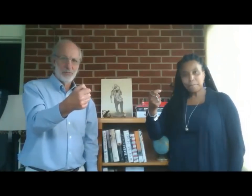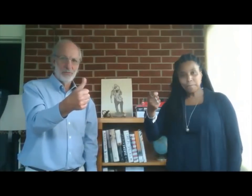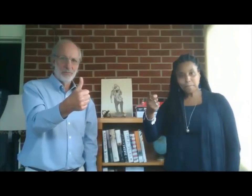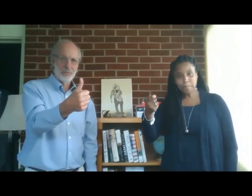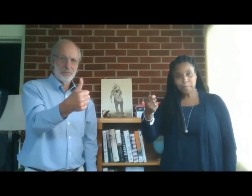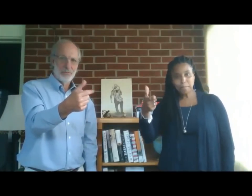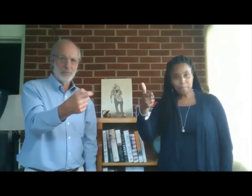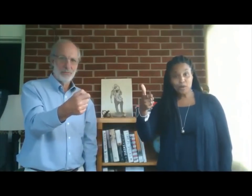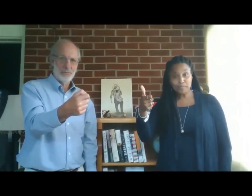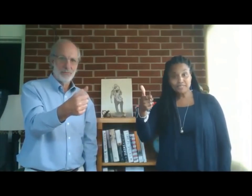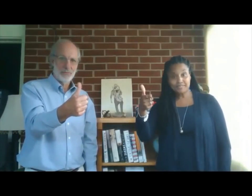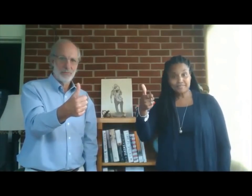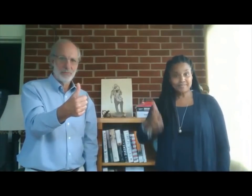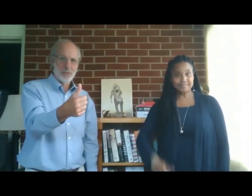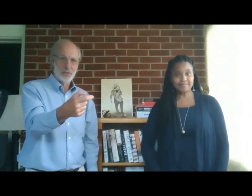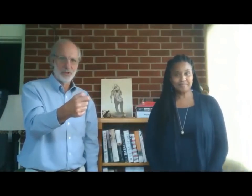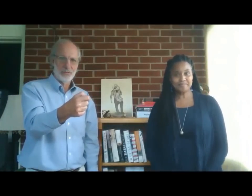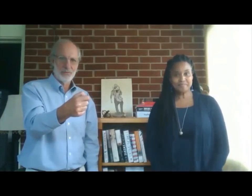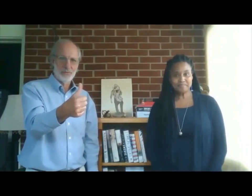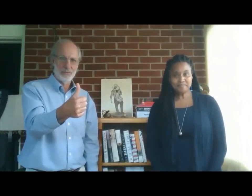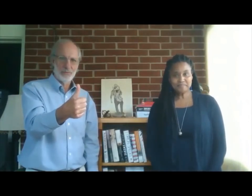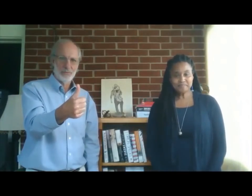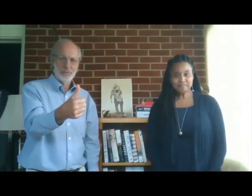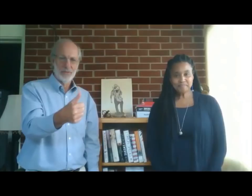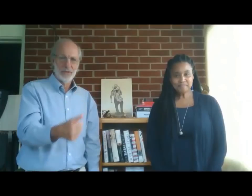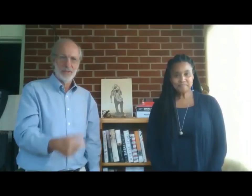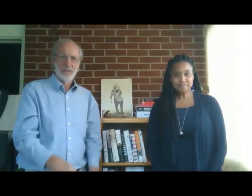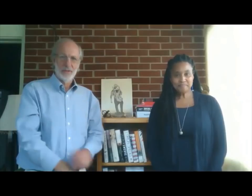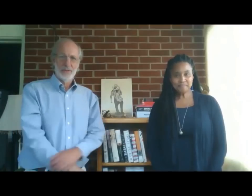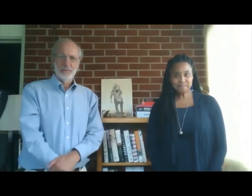Marble. Marble. Marble.